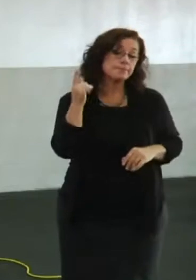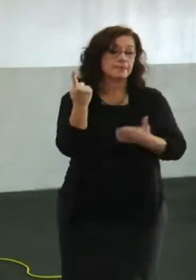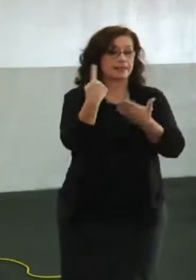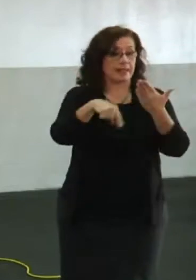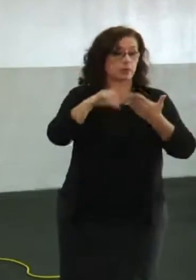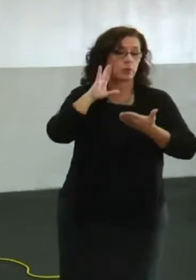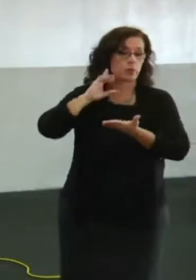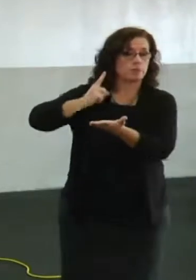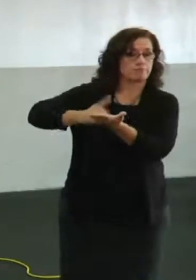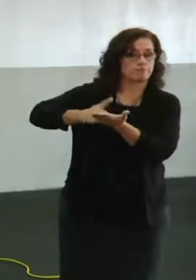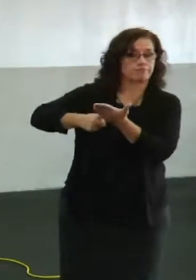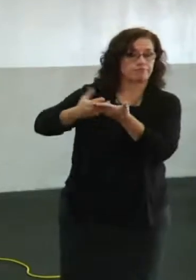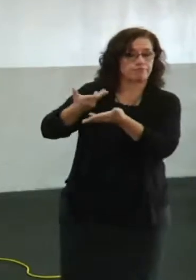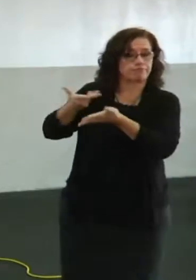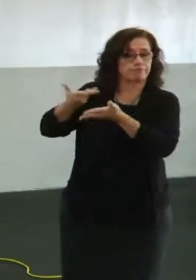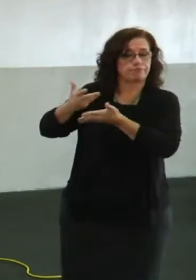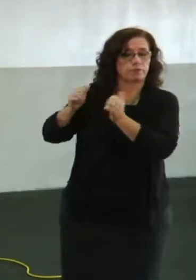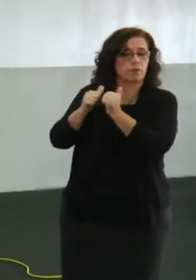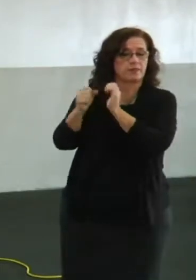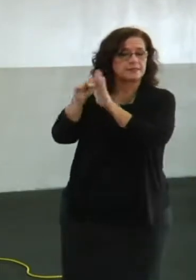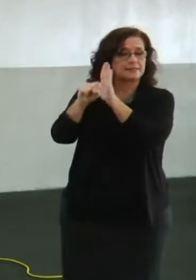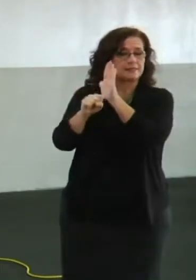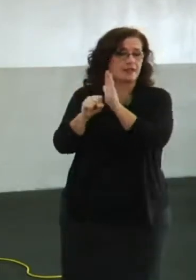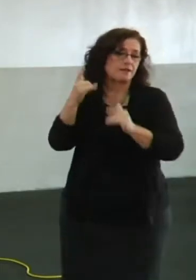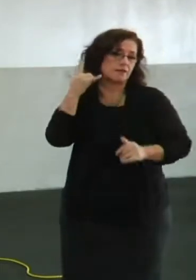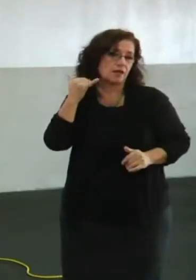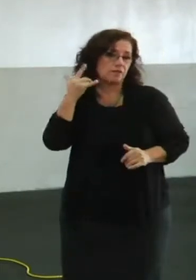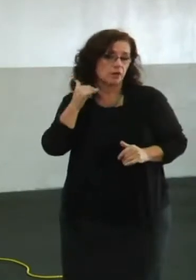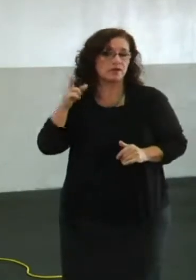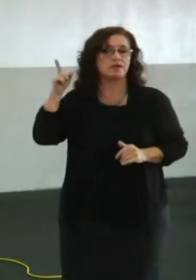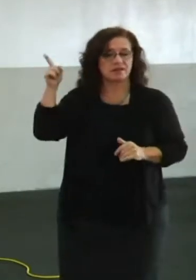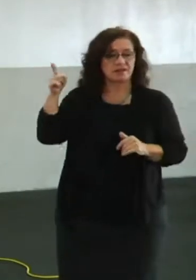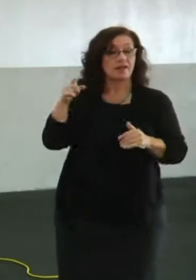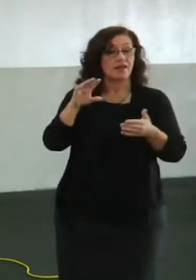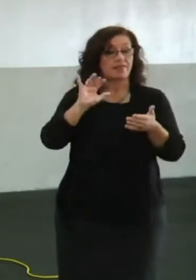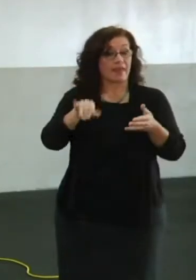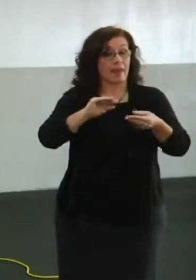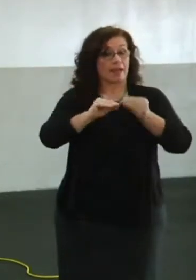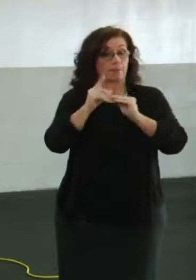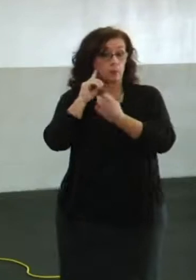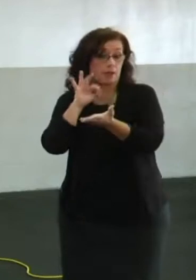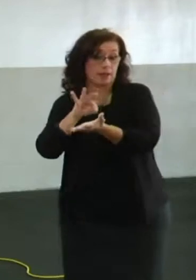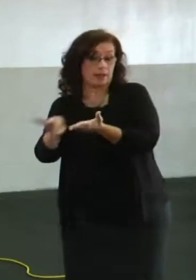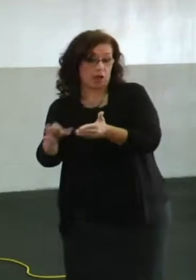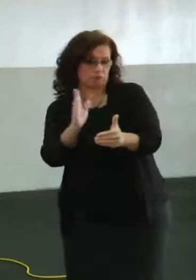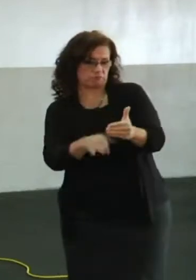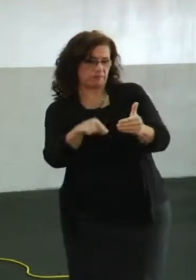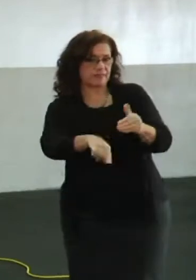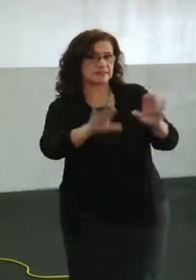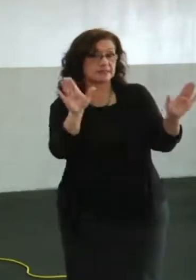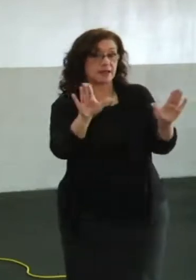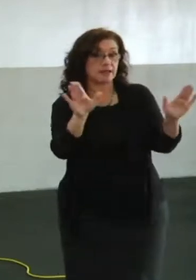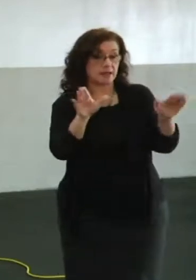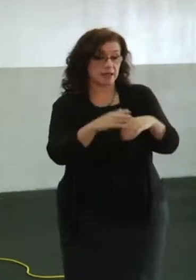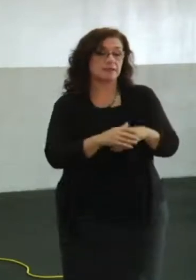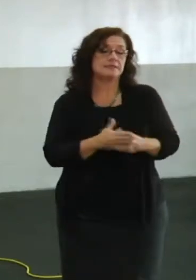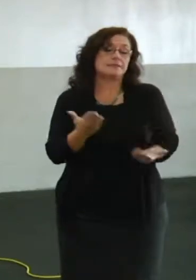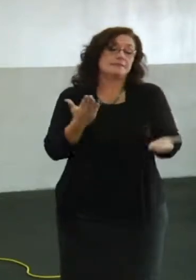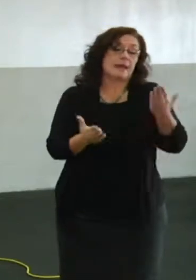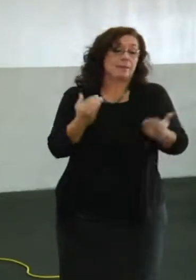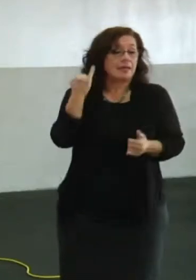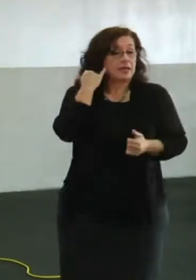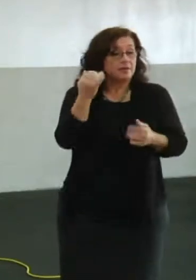have is with regard to the numbers that end on this Sunday. We might be able to avert or